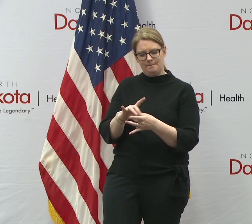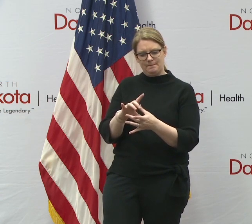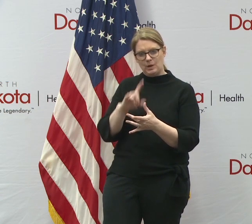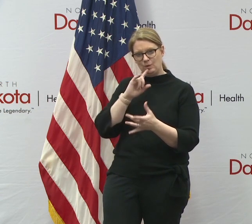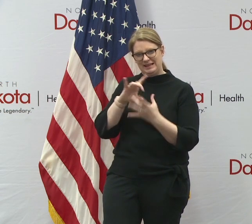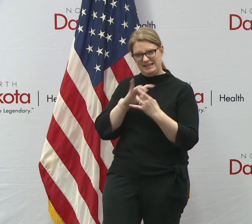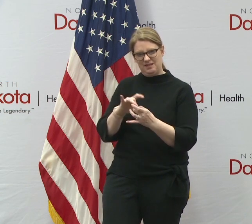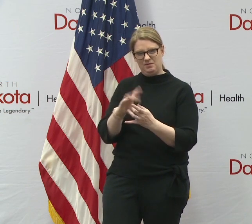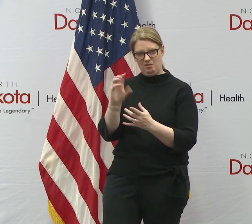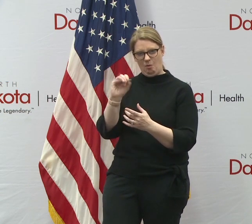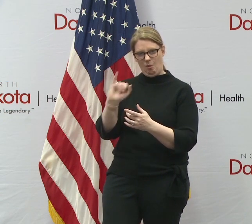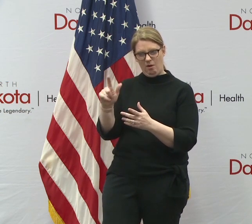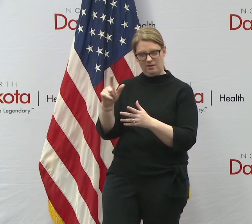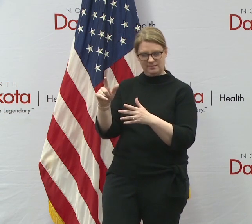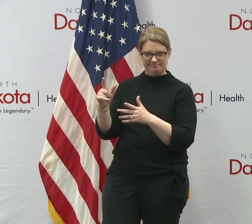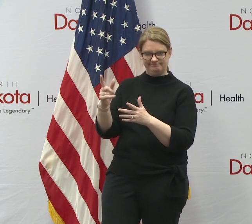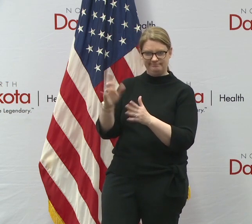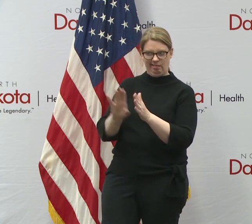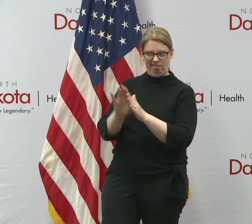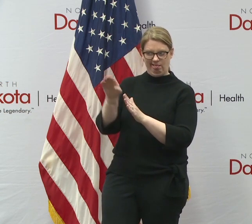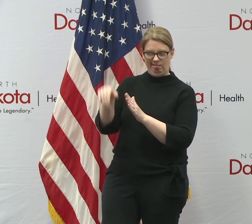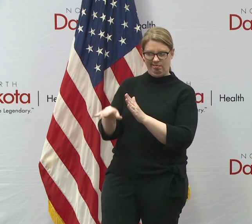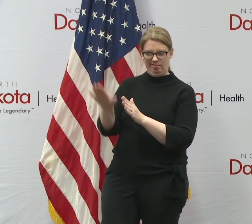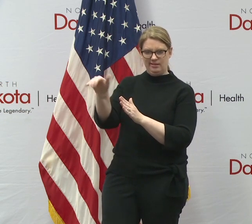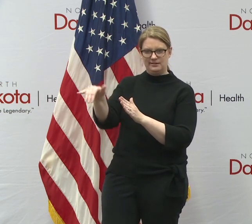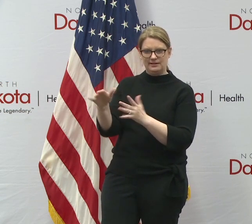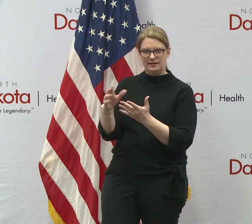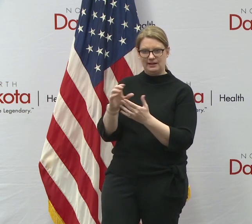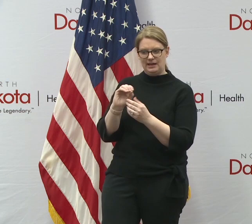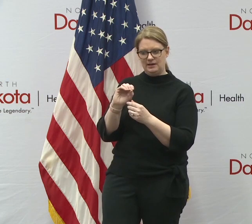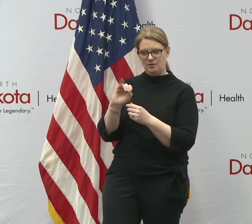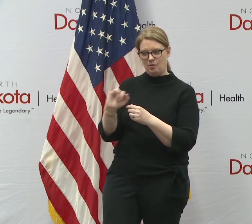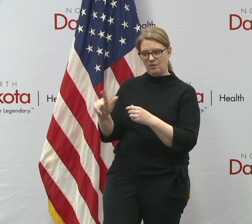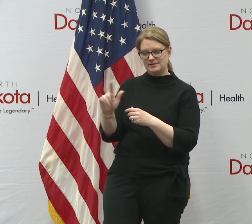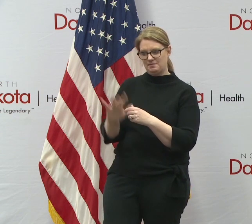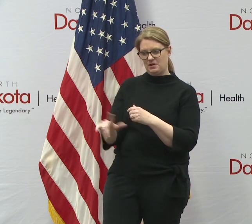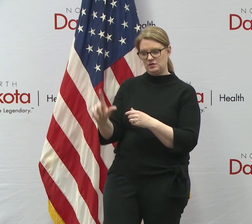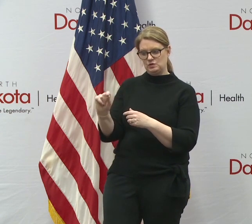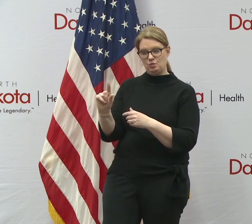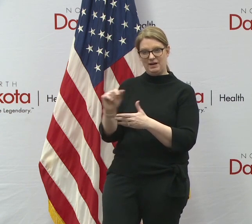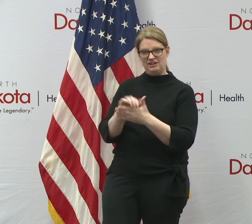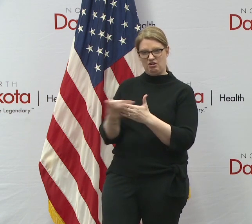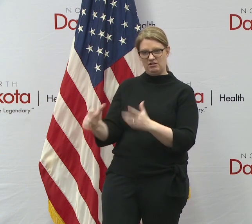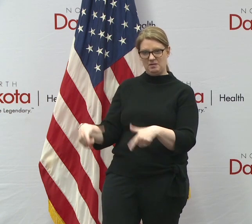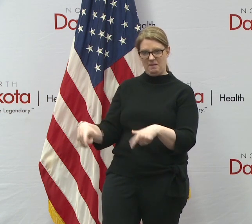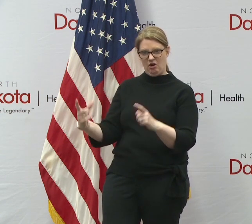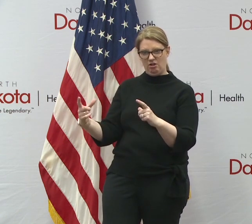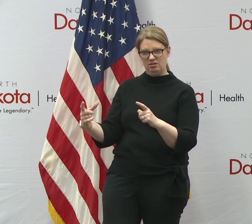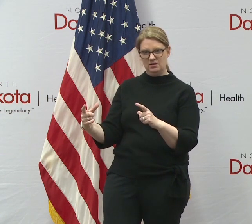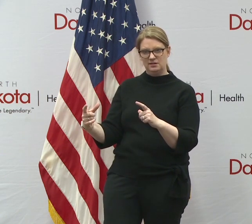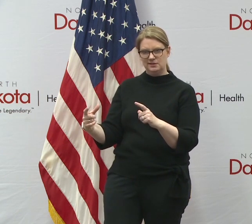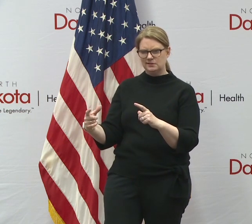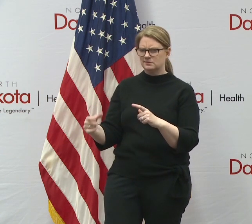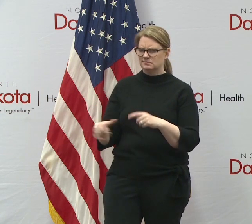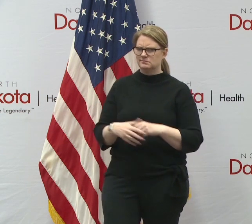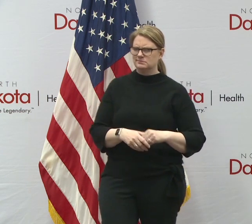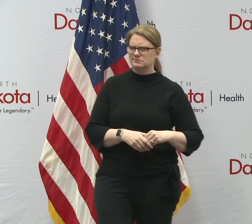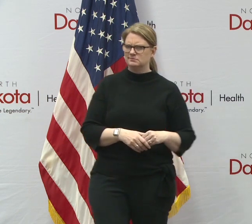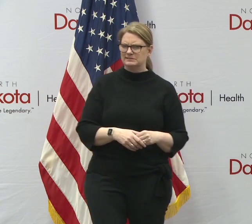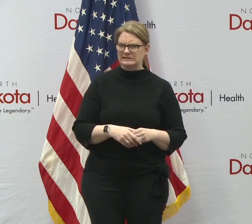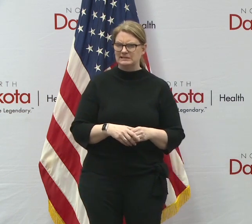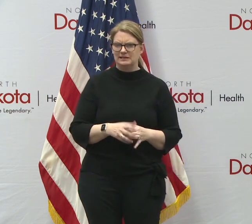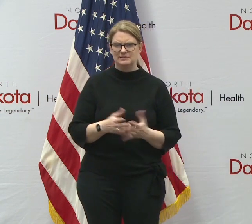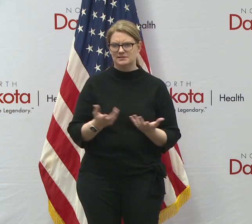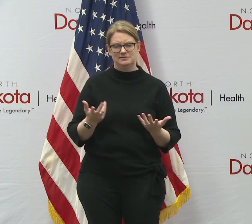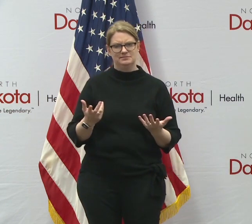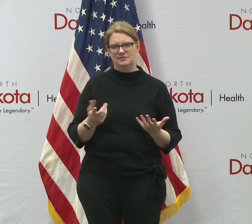oil markets, and when oil is approaching $20, it's really hard for anybody. It's probably a